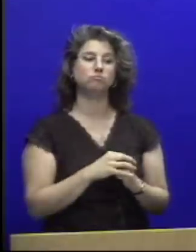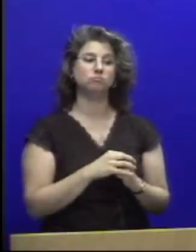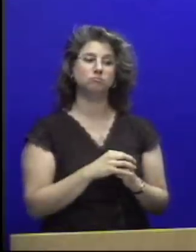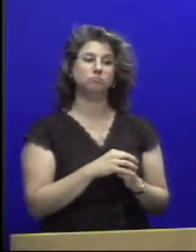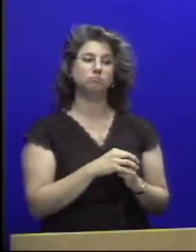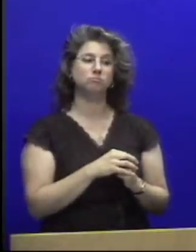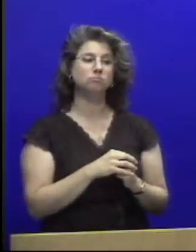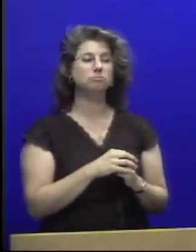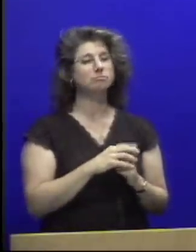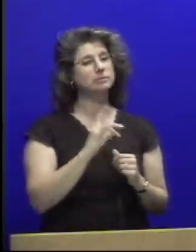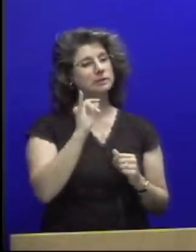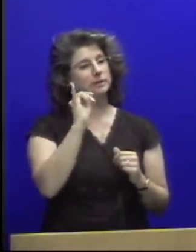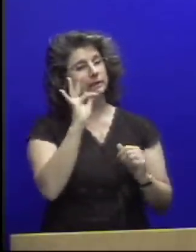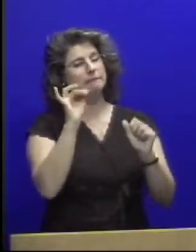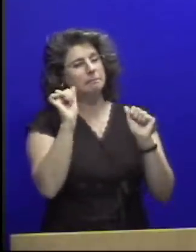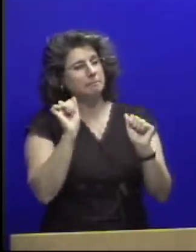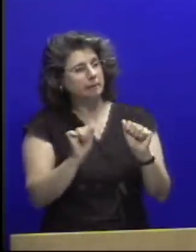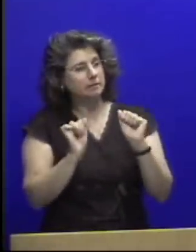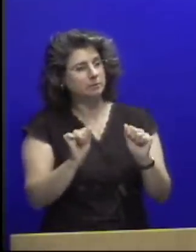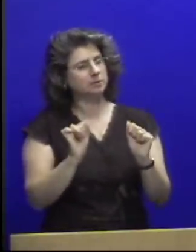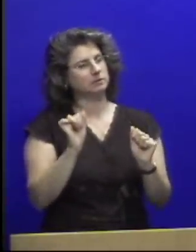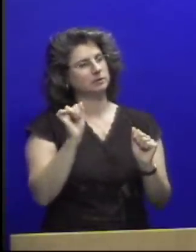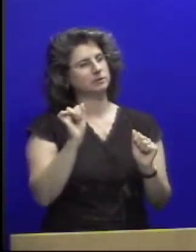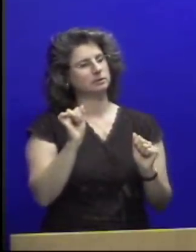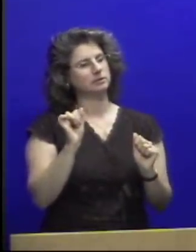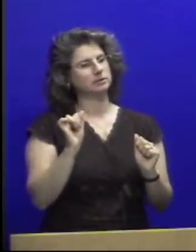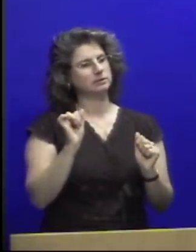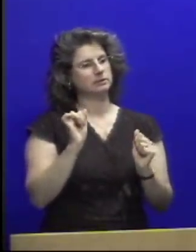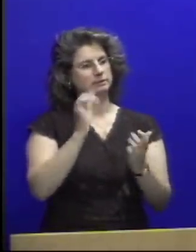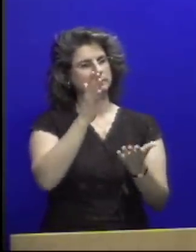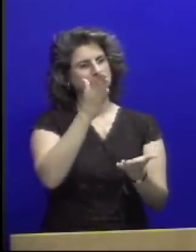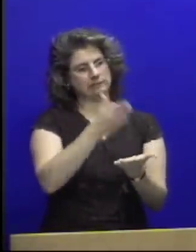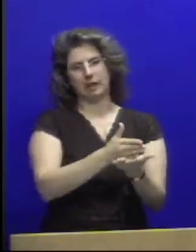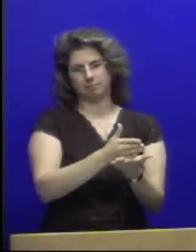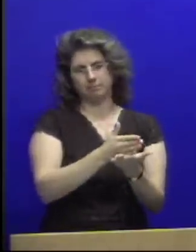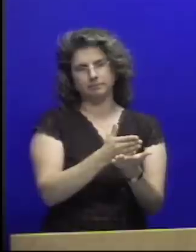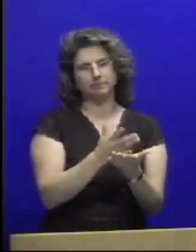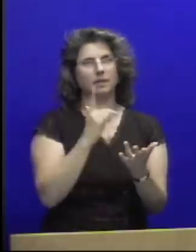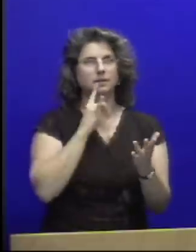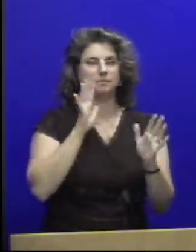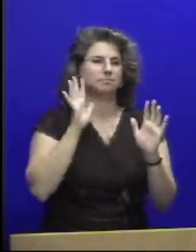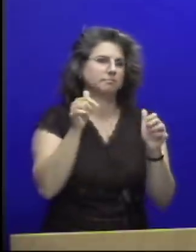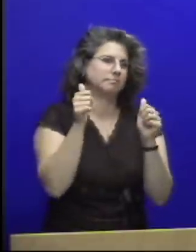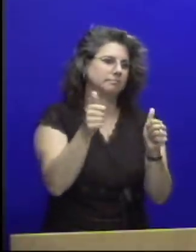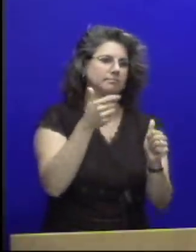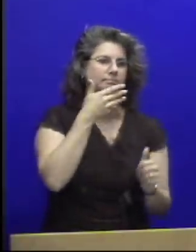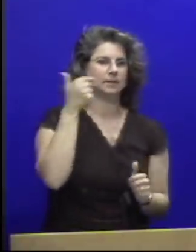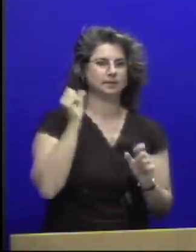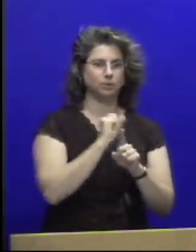if you can stop smoking, that is the best situation.